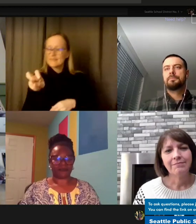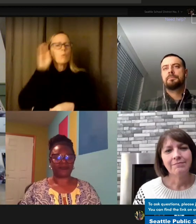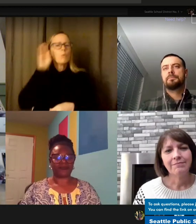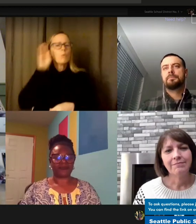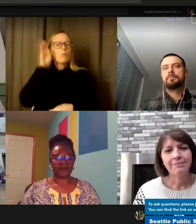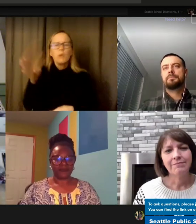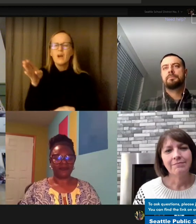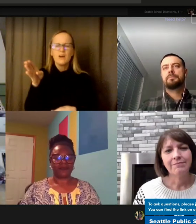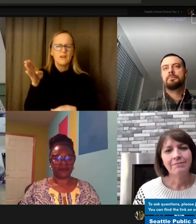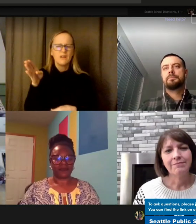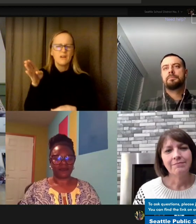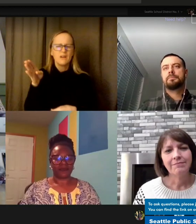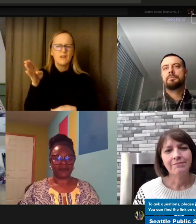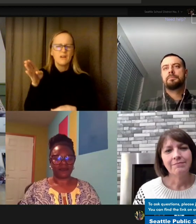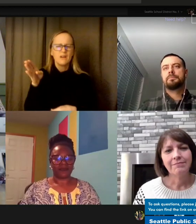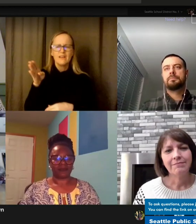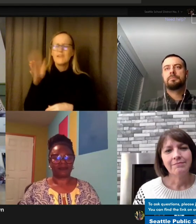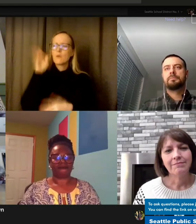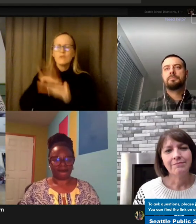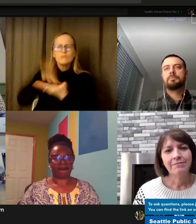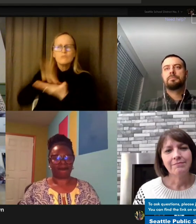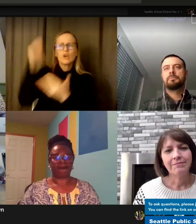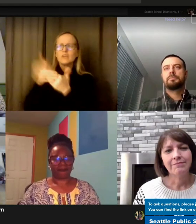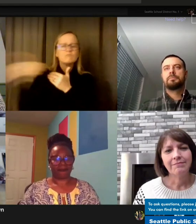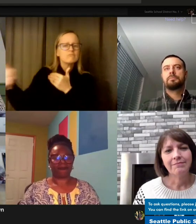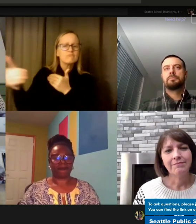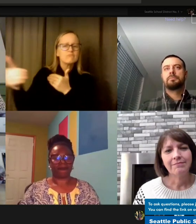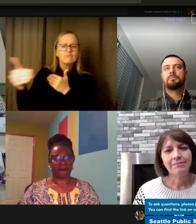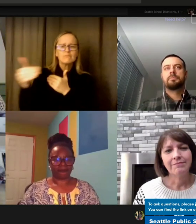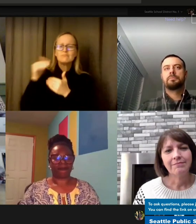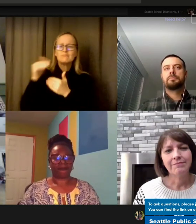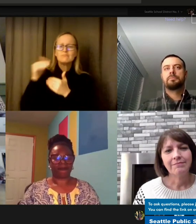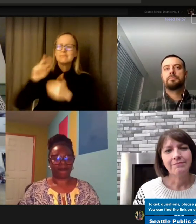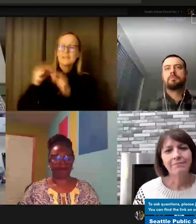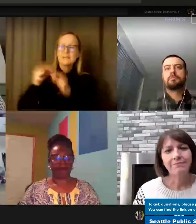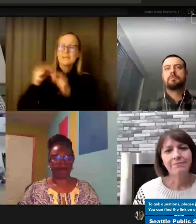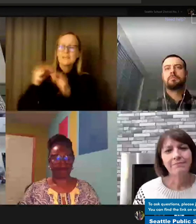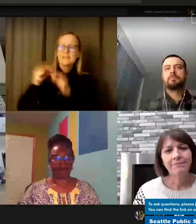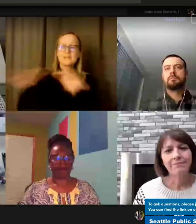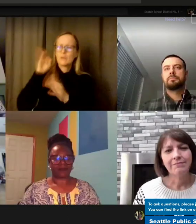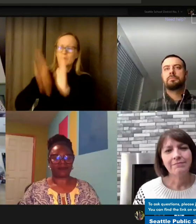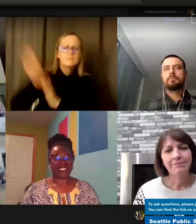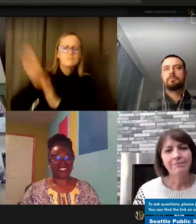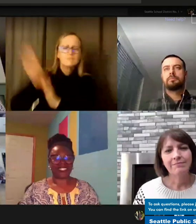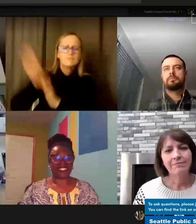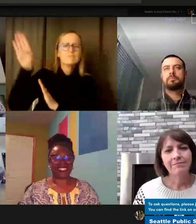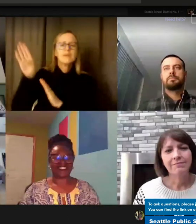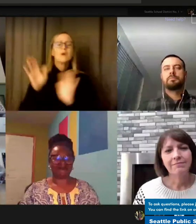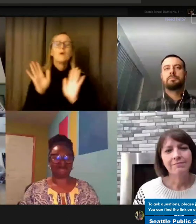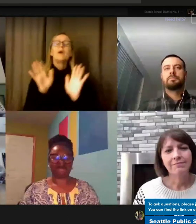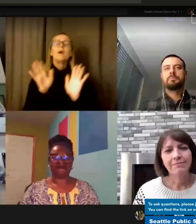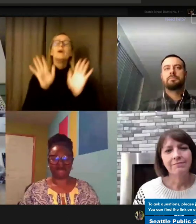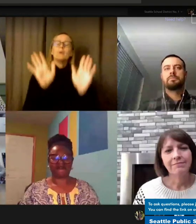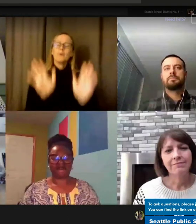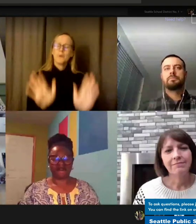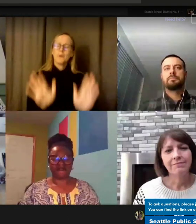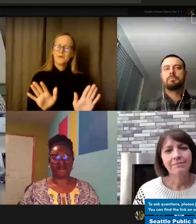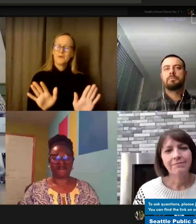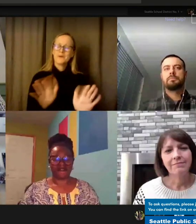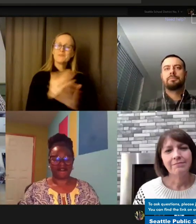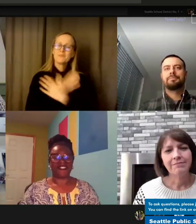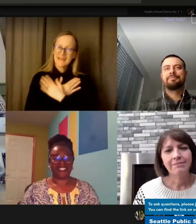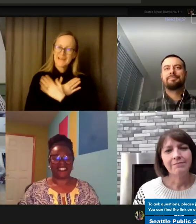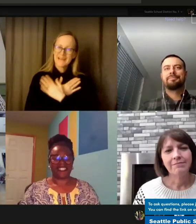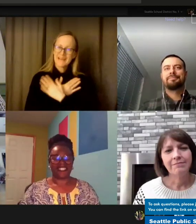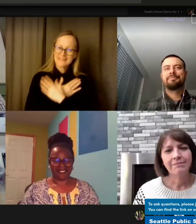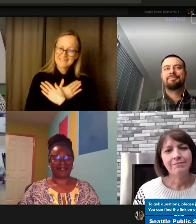they'll be lifelong learners. They will take charge. So relax and tell stories in